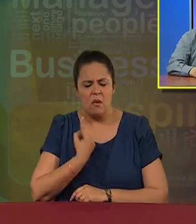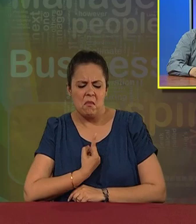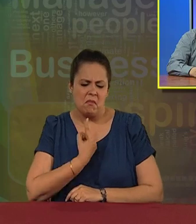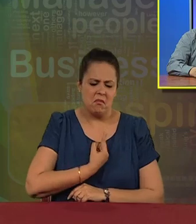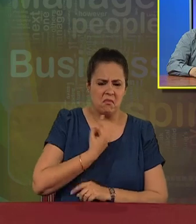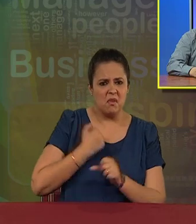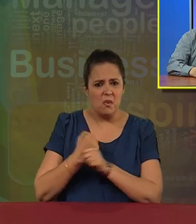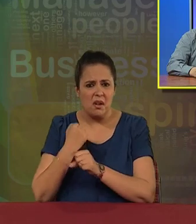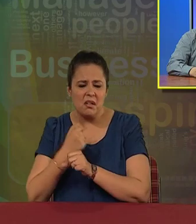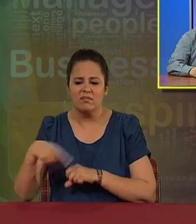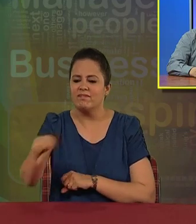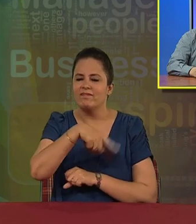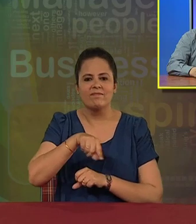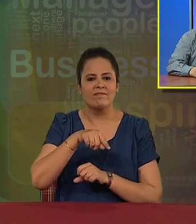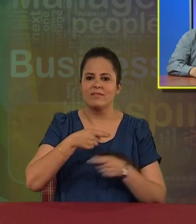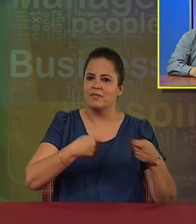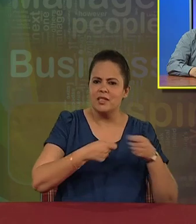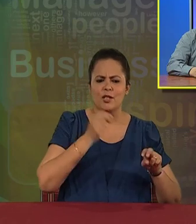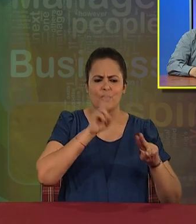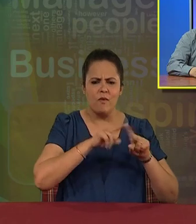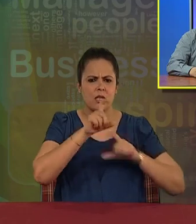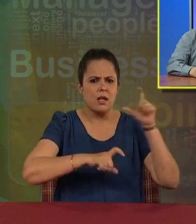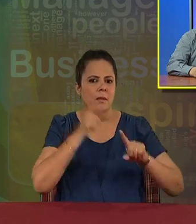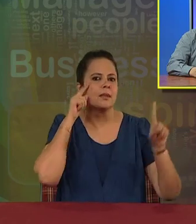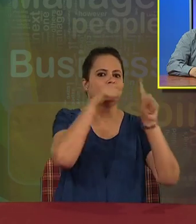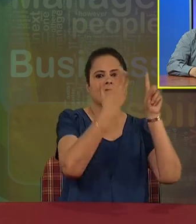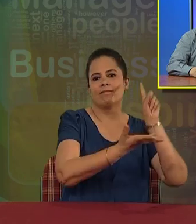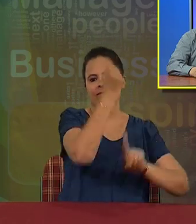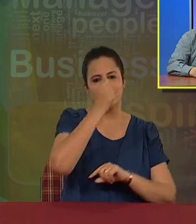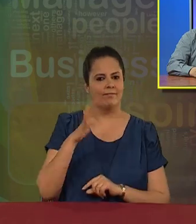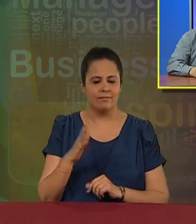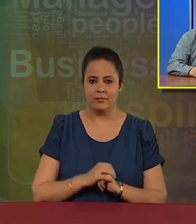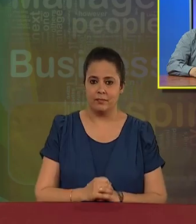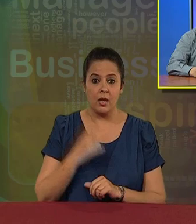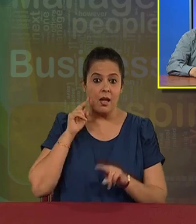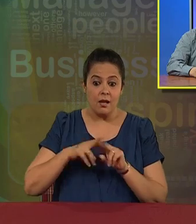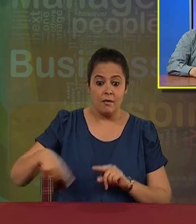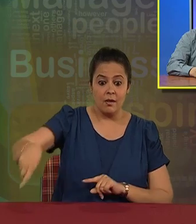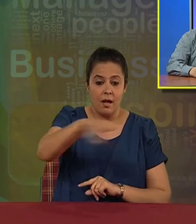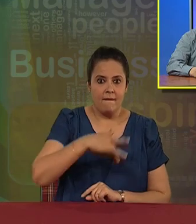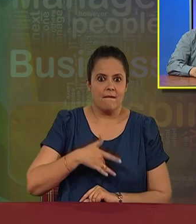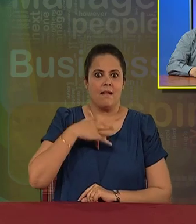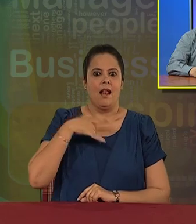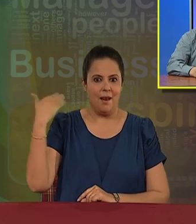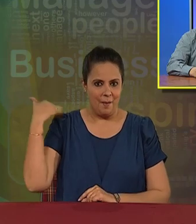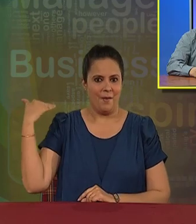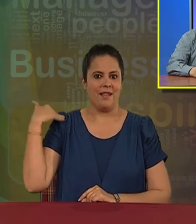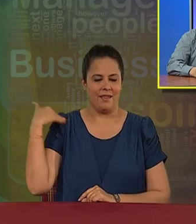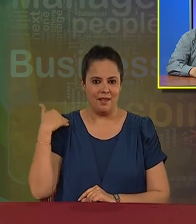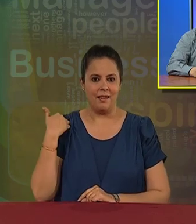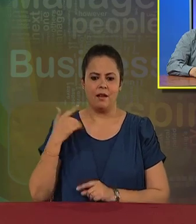help in the achievement of organizational objectives. If they are having a feeling of brotherhood, a feeling